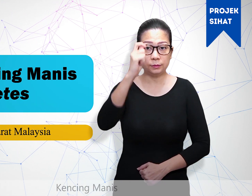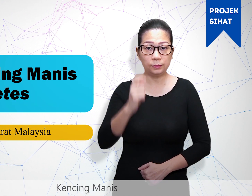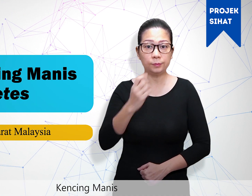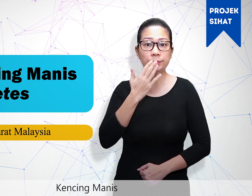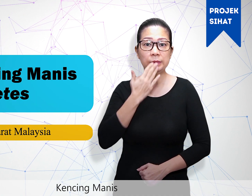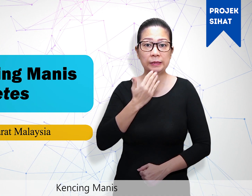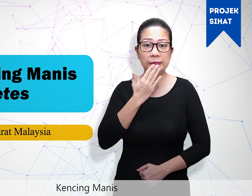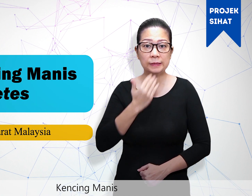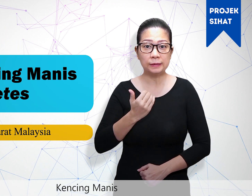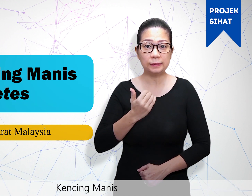Diabetes.